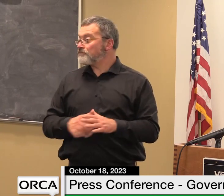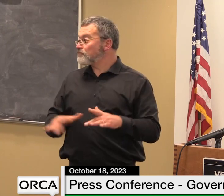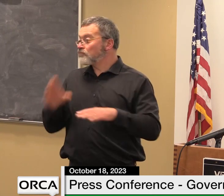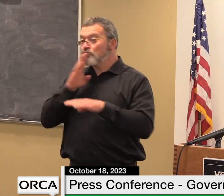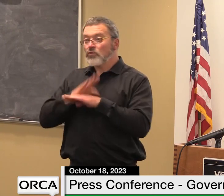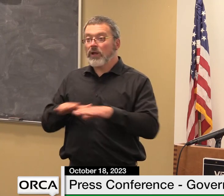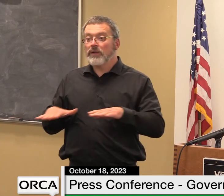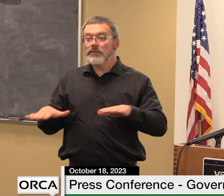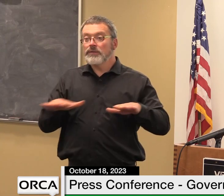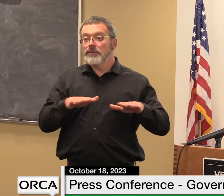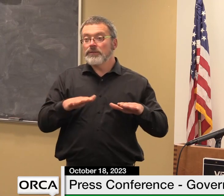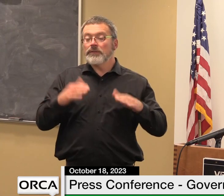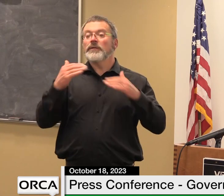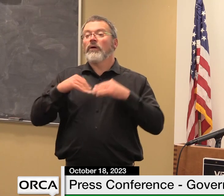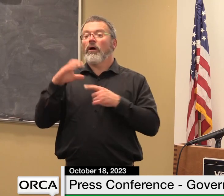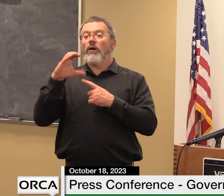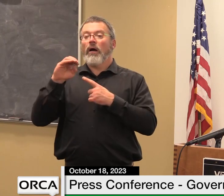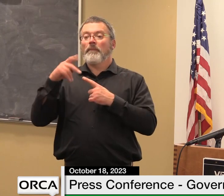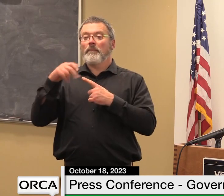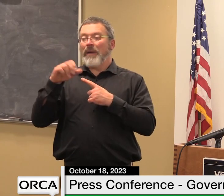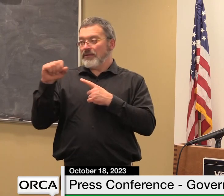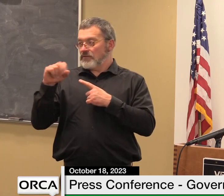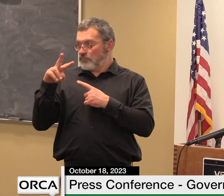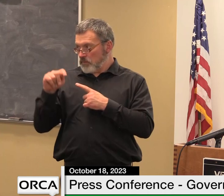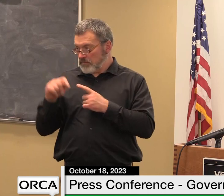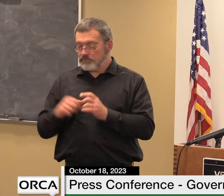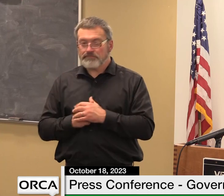Tom Davis, Compass, Vermont.